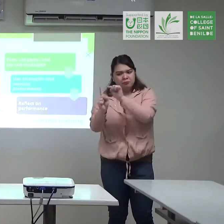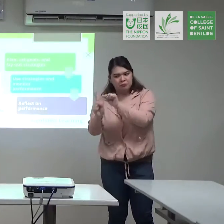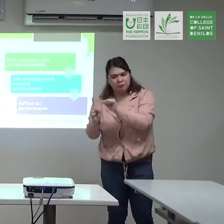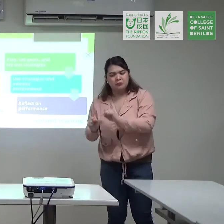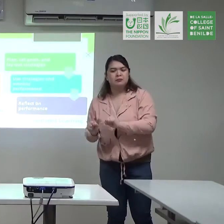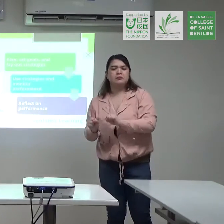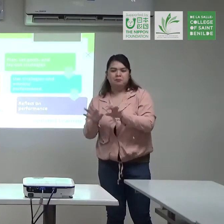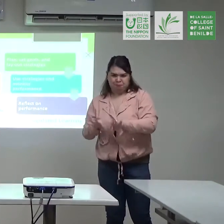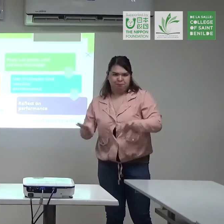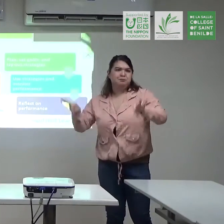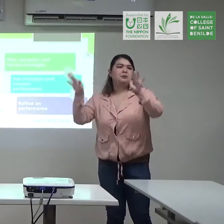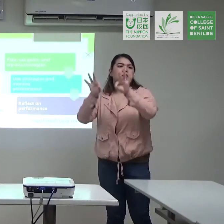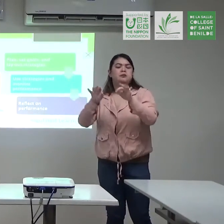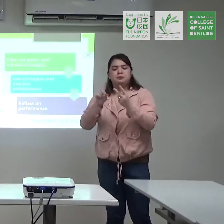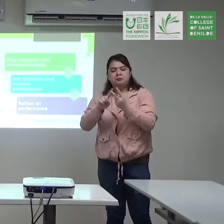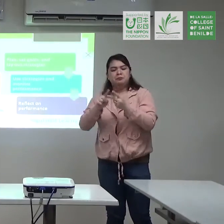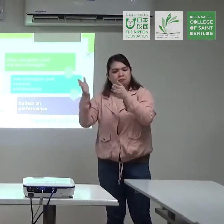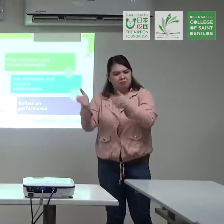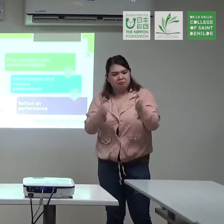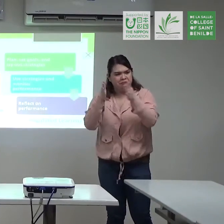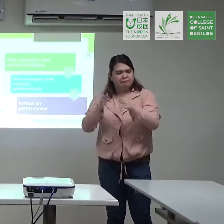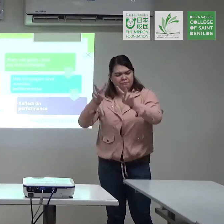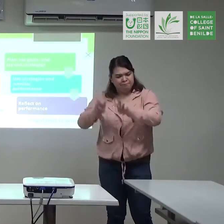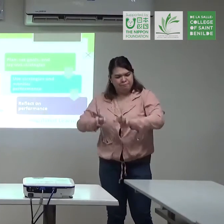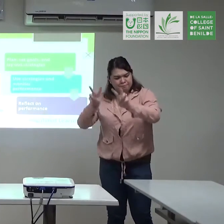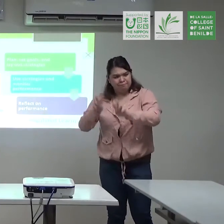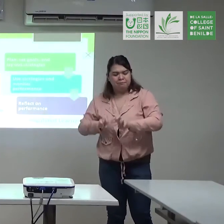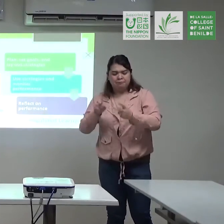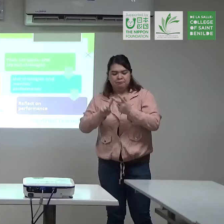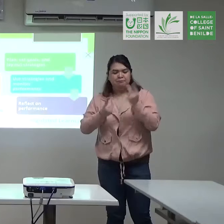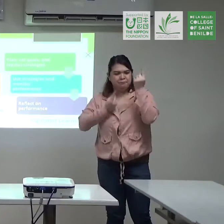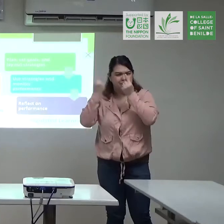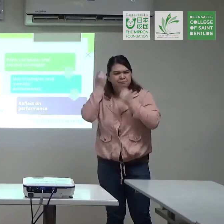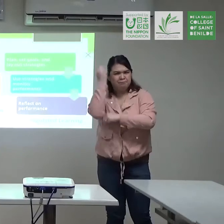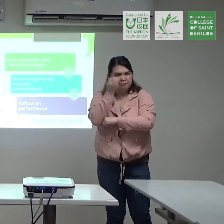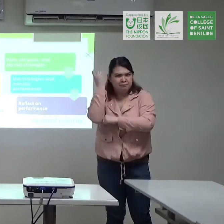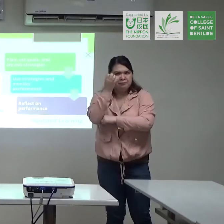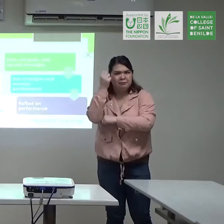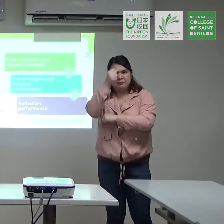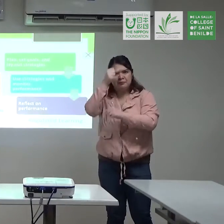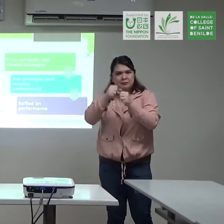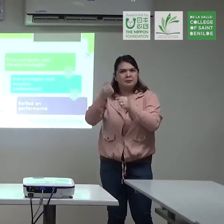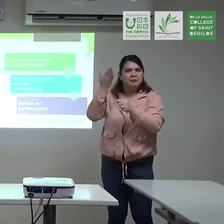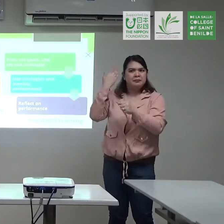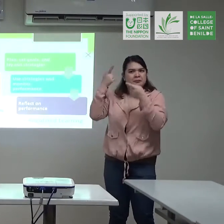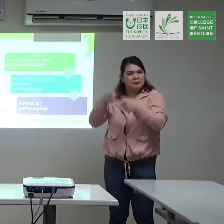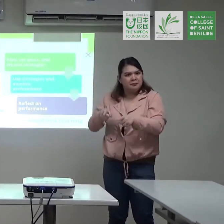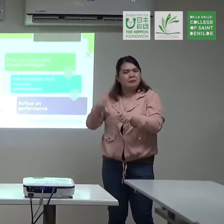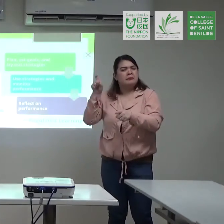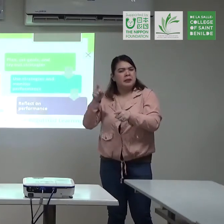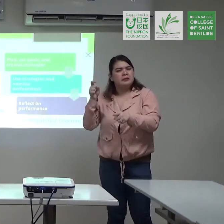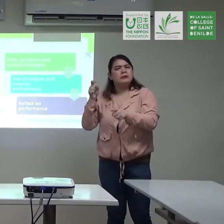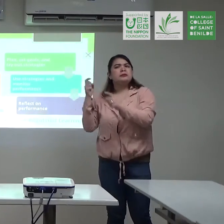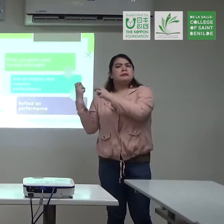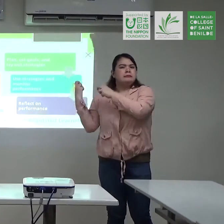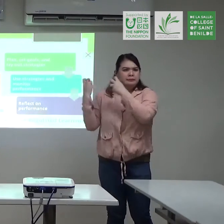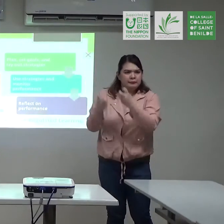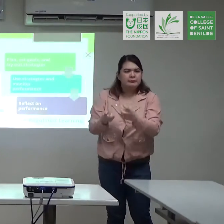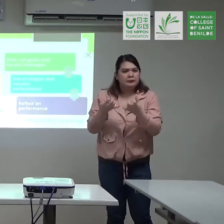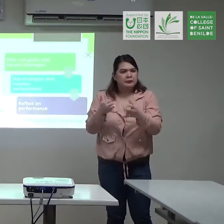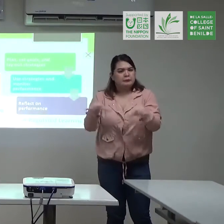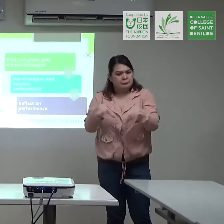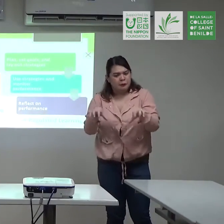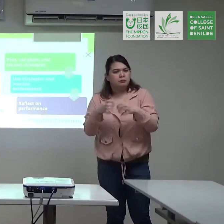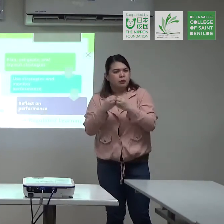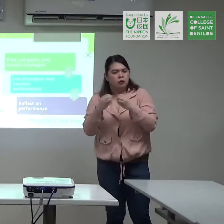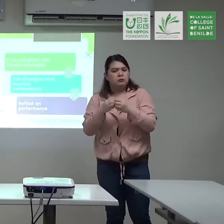setting goals, preparing thoroughly, thinking about similar previous situations. During the task, this